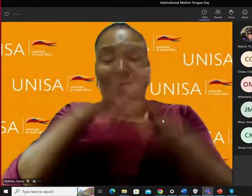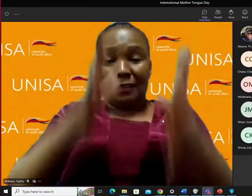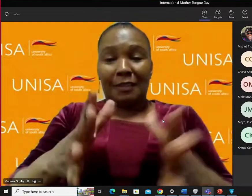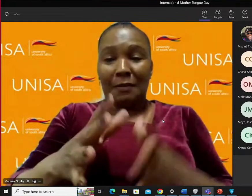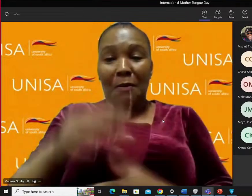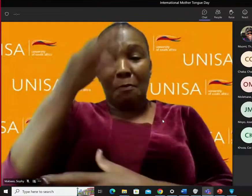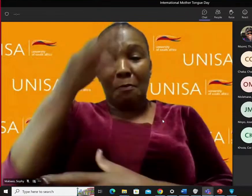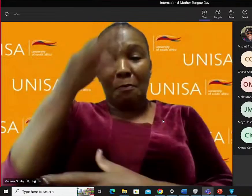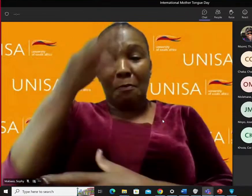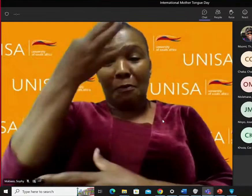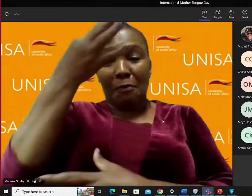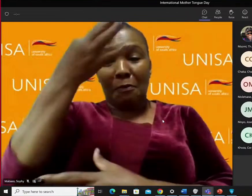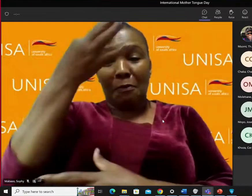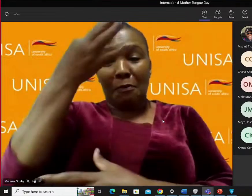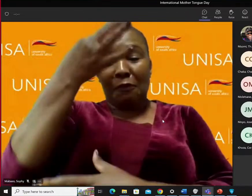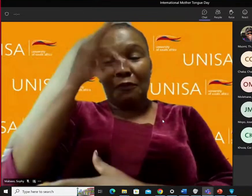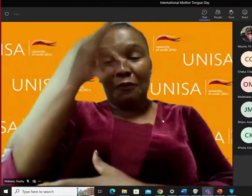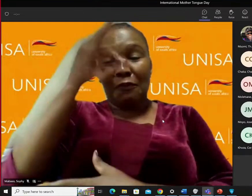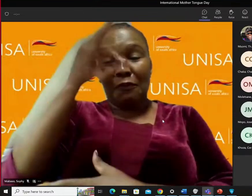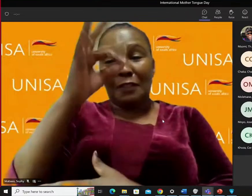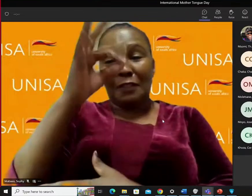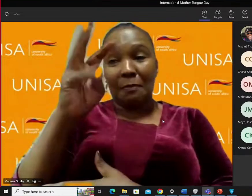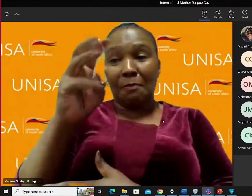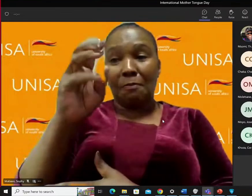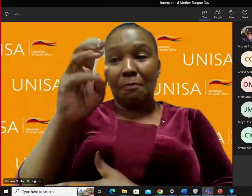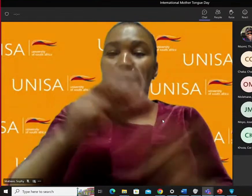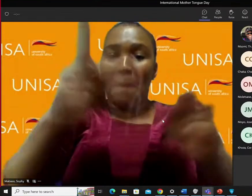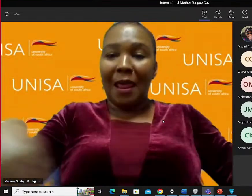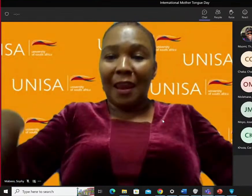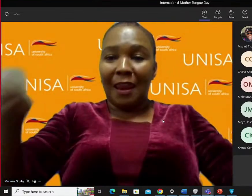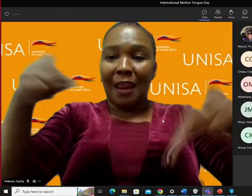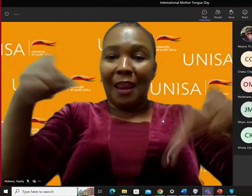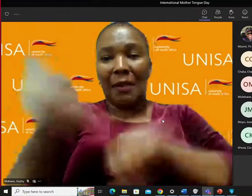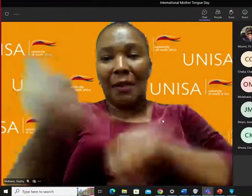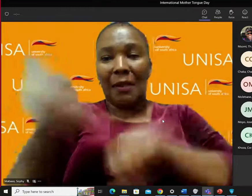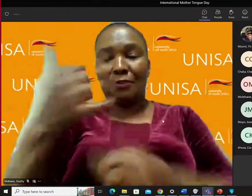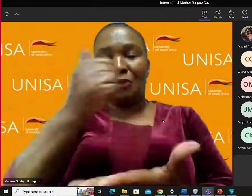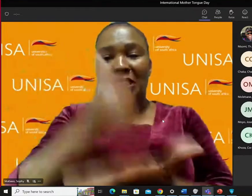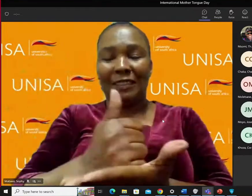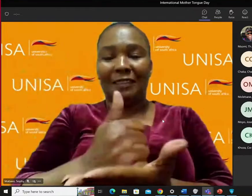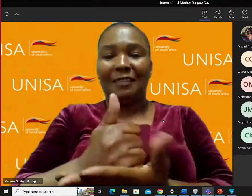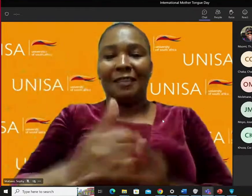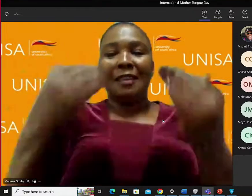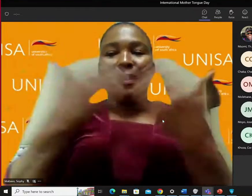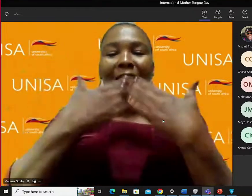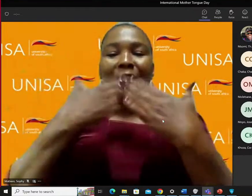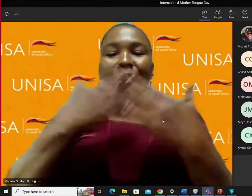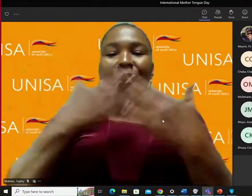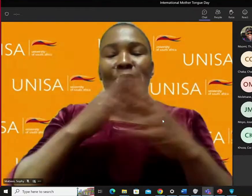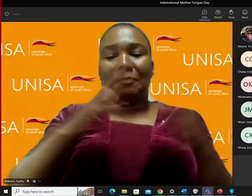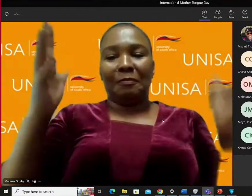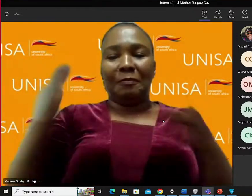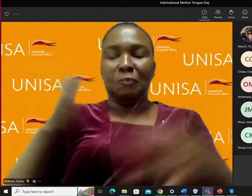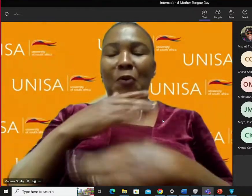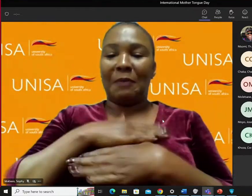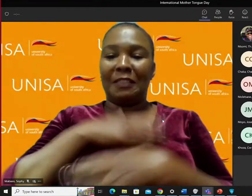with you and go back to your seats? Thank you very much. We appreciate that.